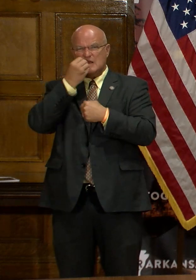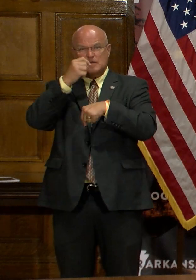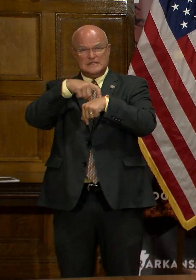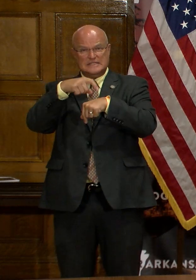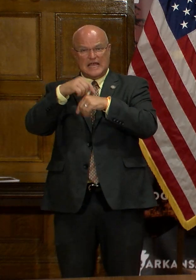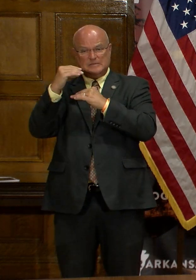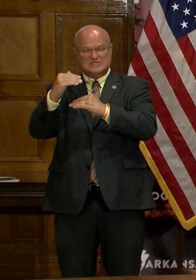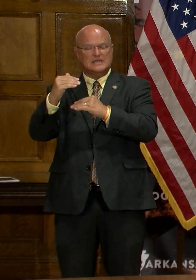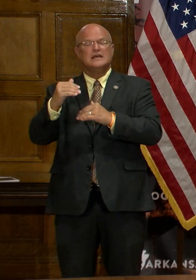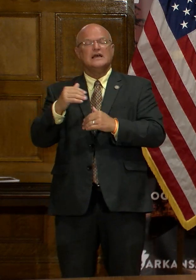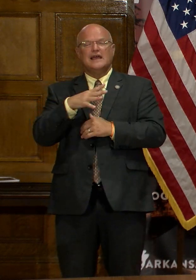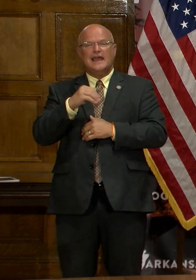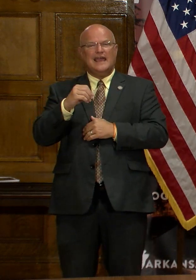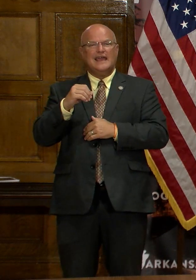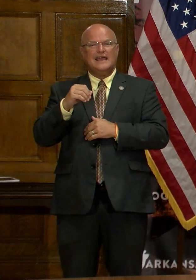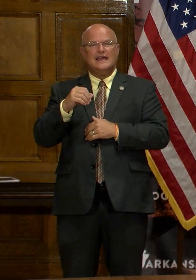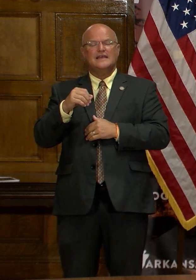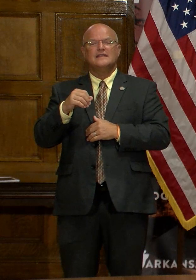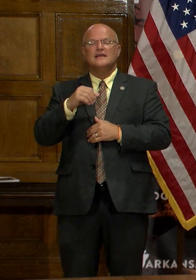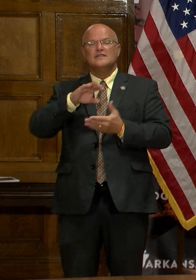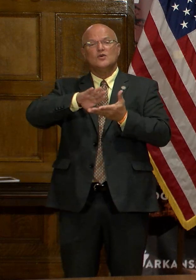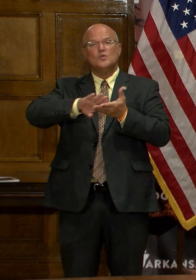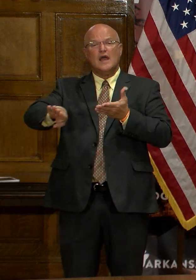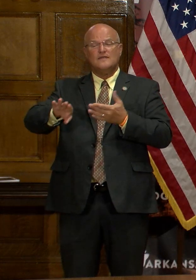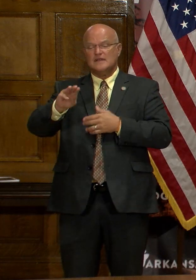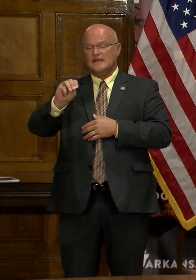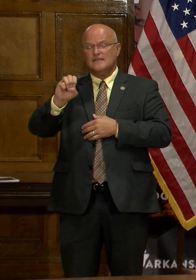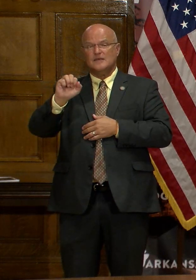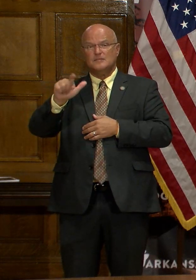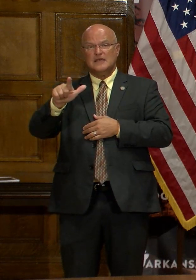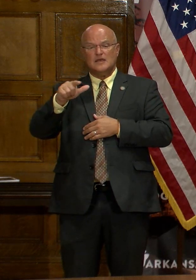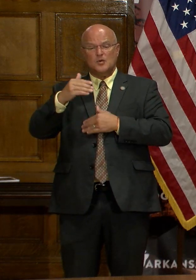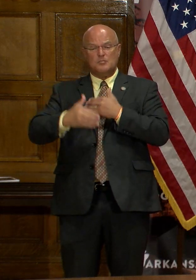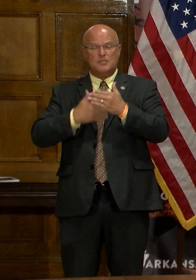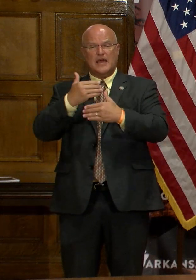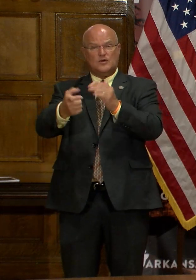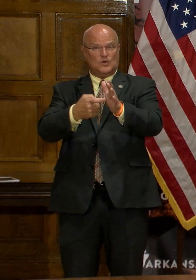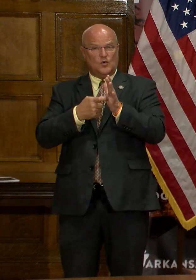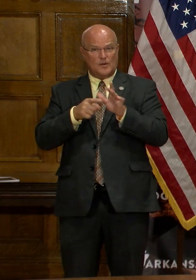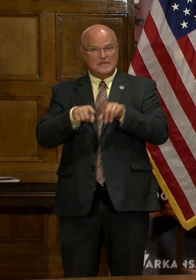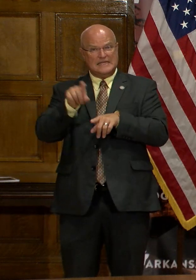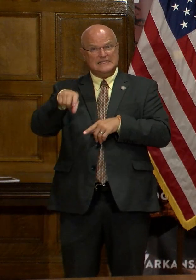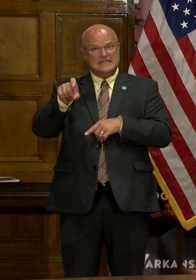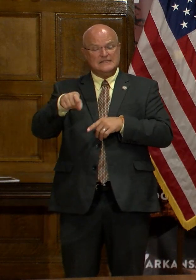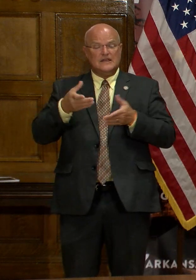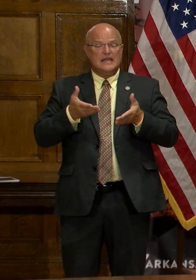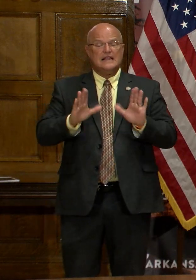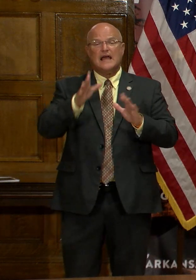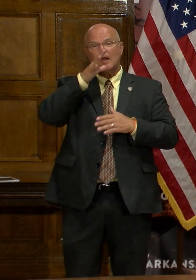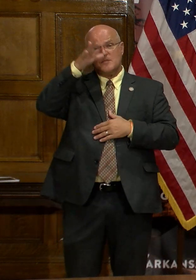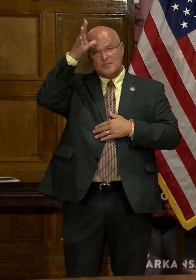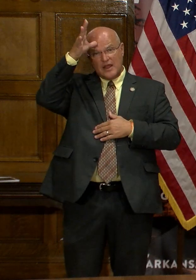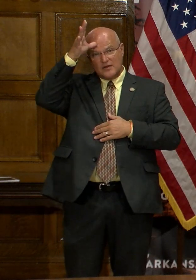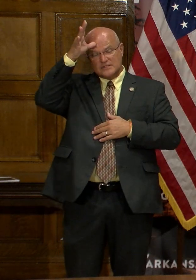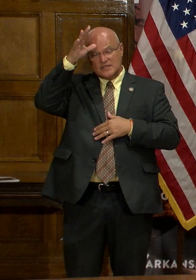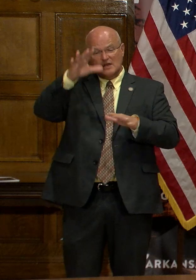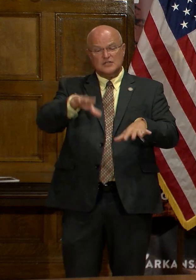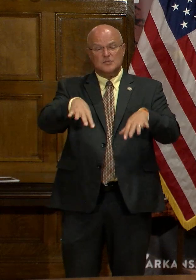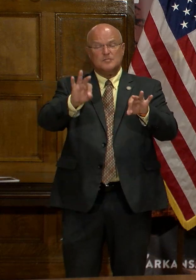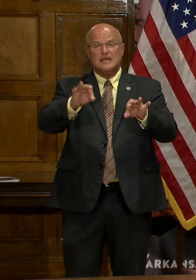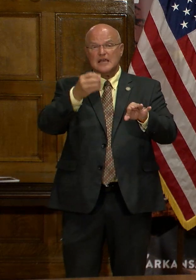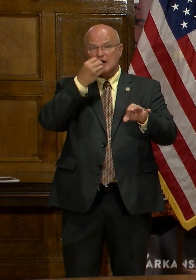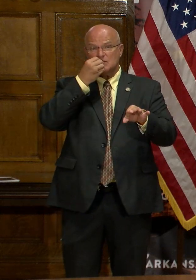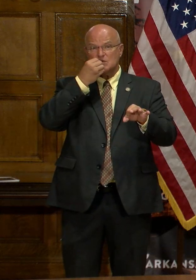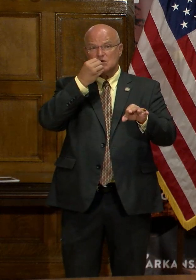times. They are also waiving the meal pattern requirements as necessary and allowing parents and guardians to pick up